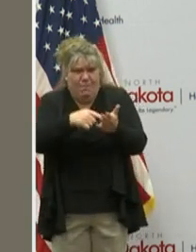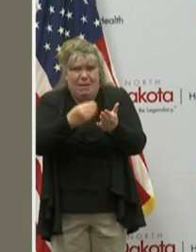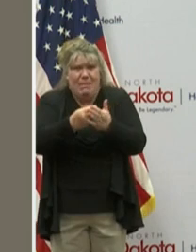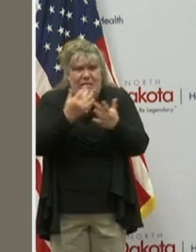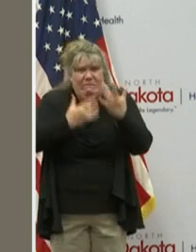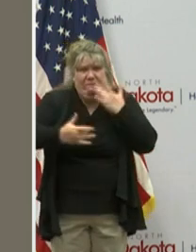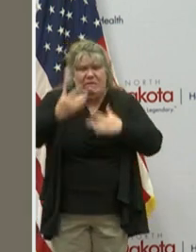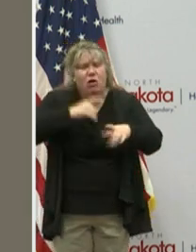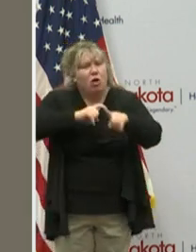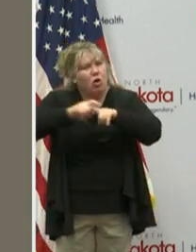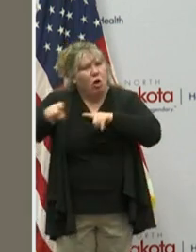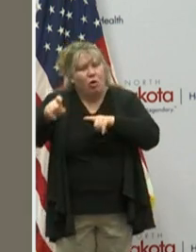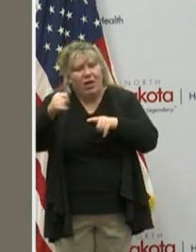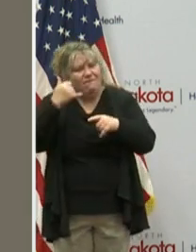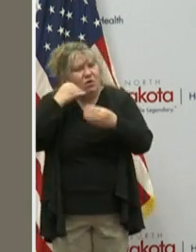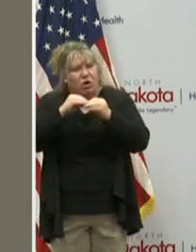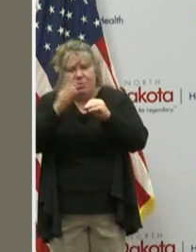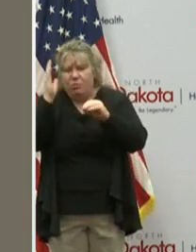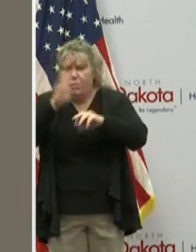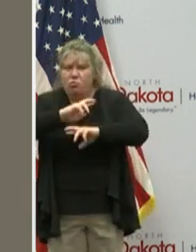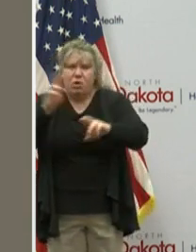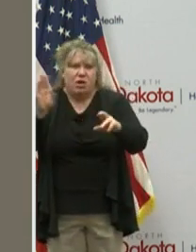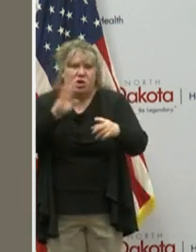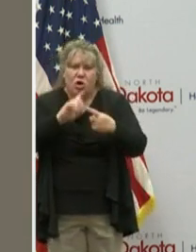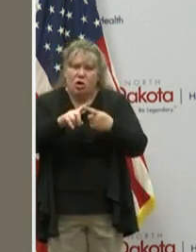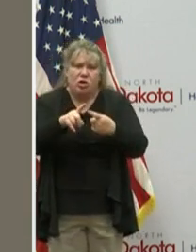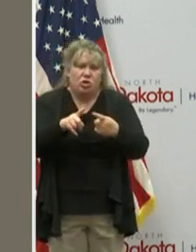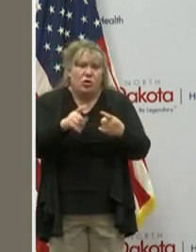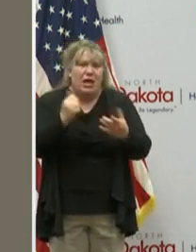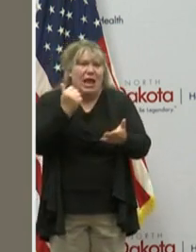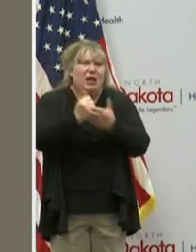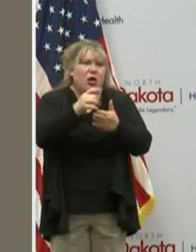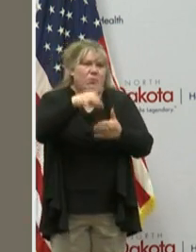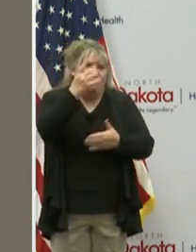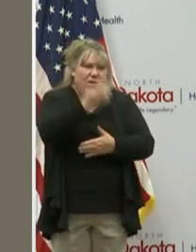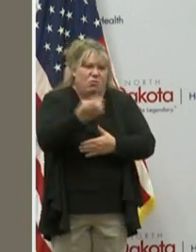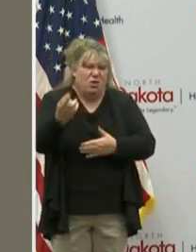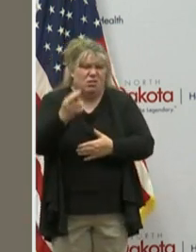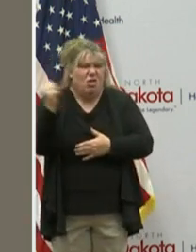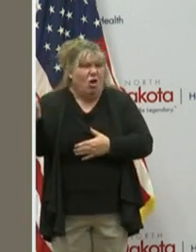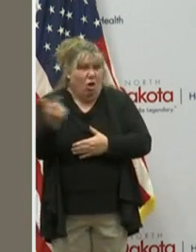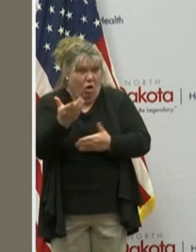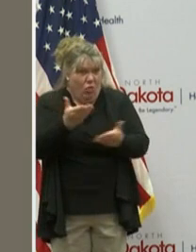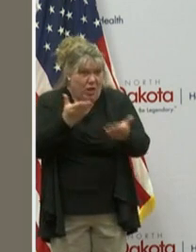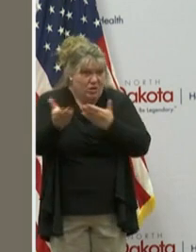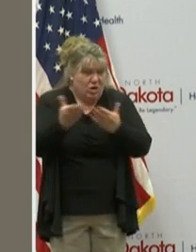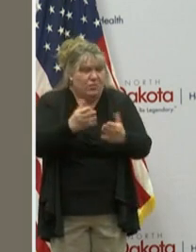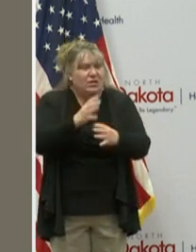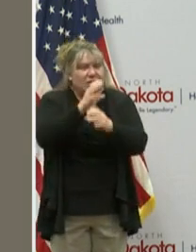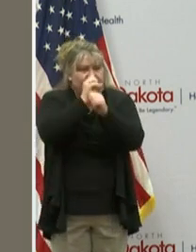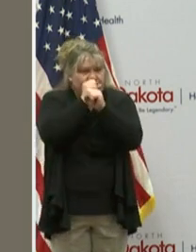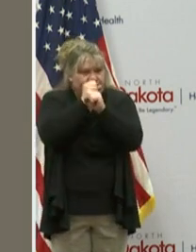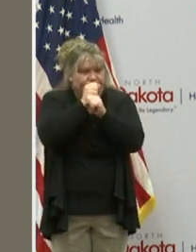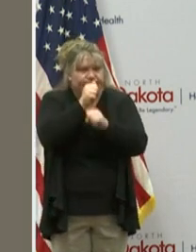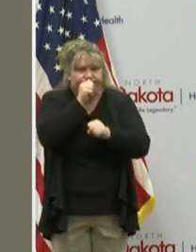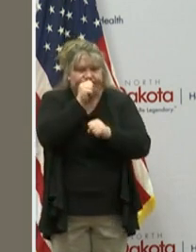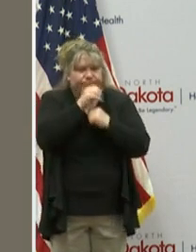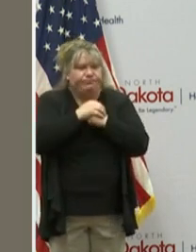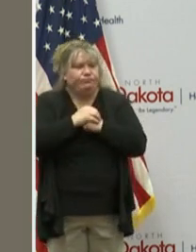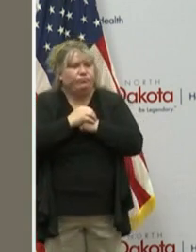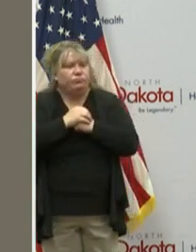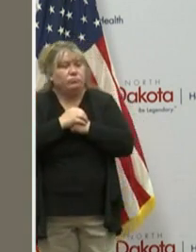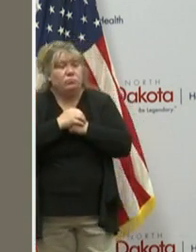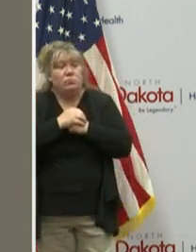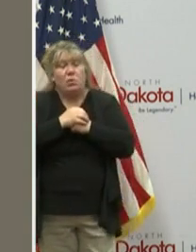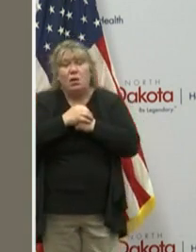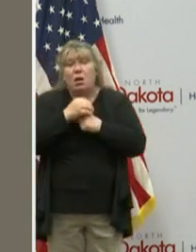call. They'll be ready to talk to you and help connect you with resources. It's all confidential. And lastly, under the